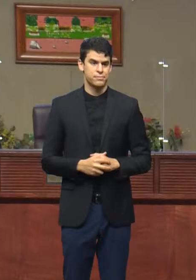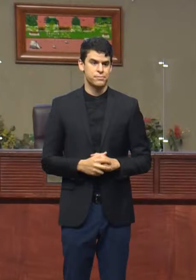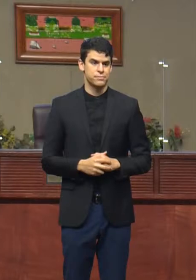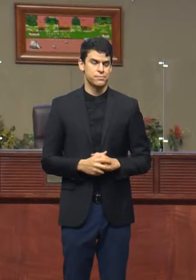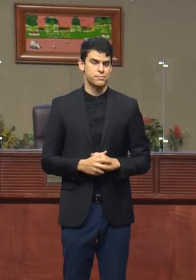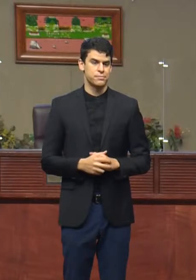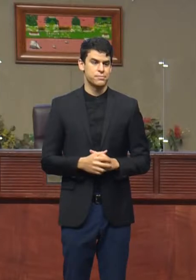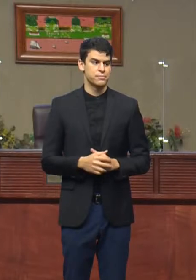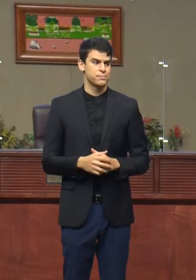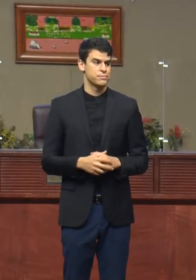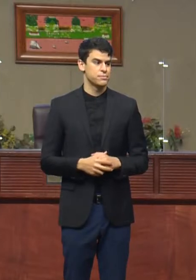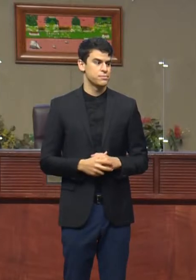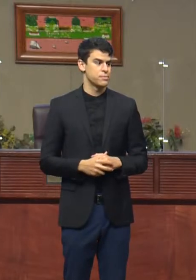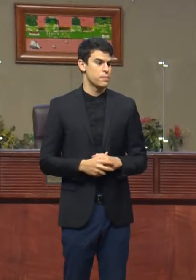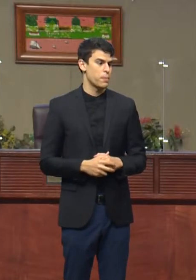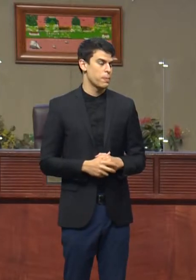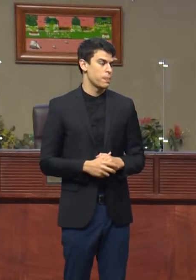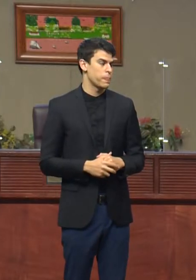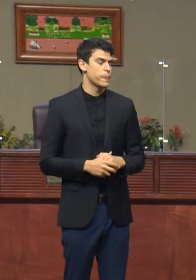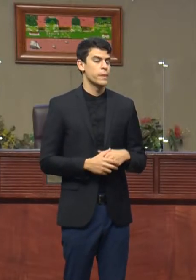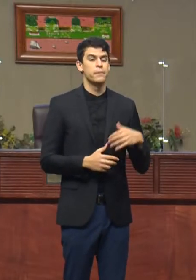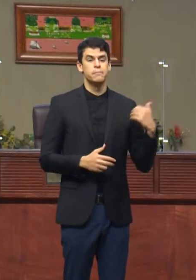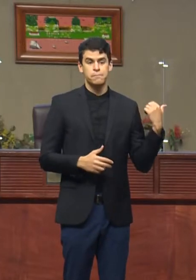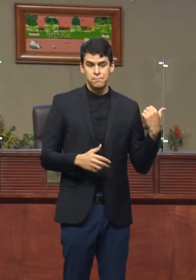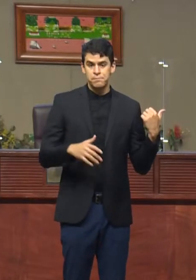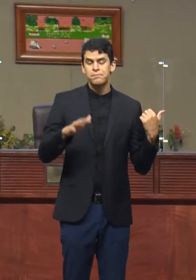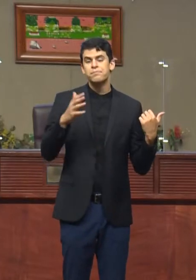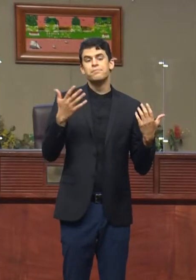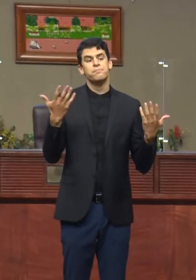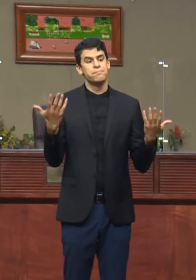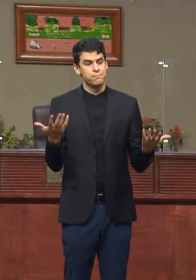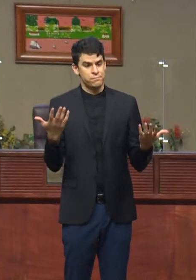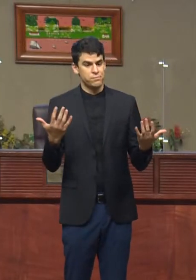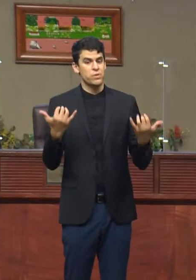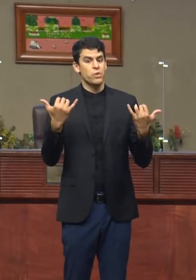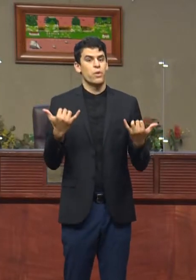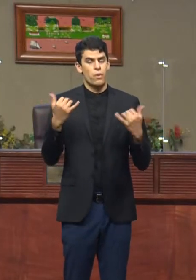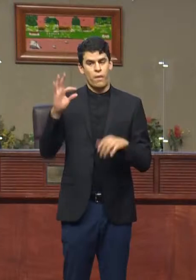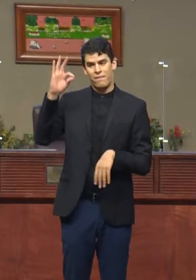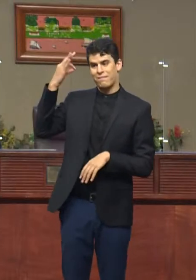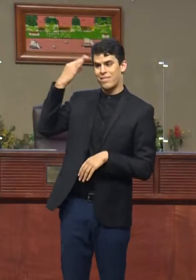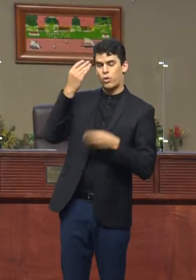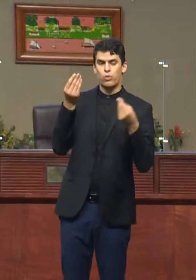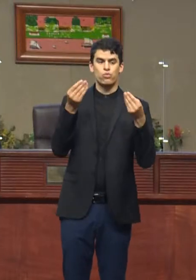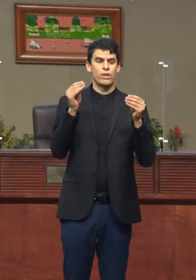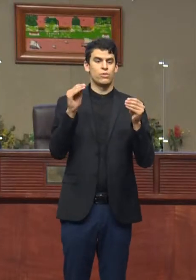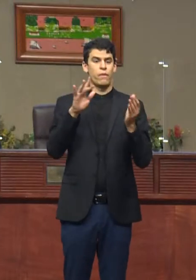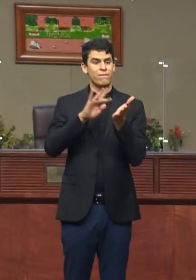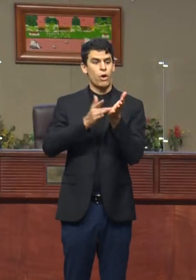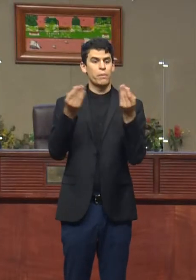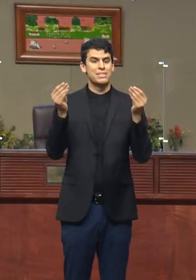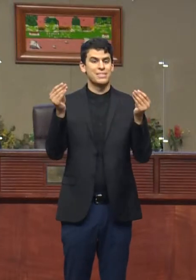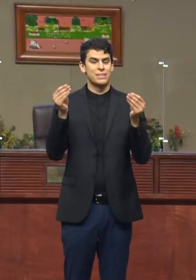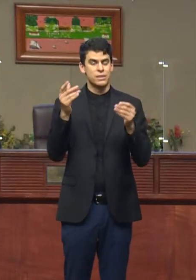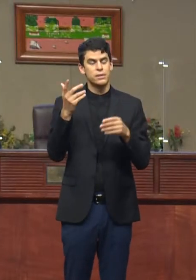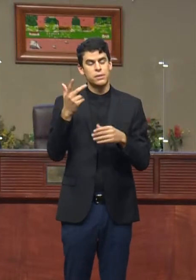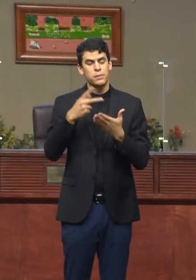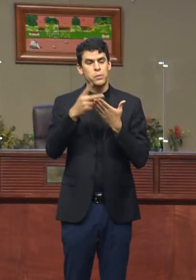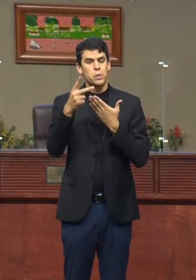you're making? Well, there's a federal retail pharmacy program,